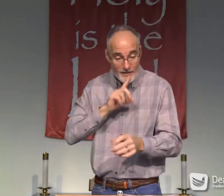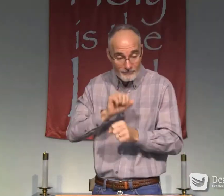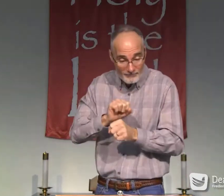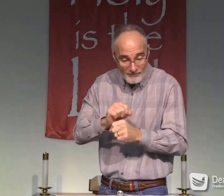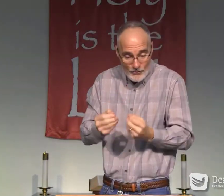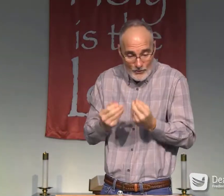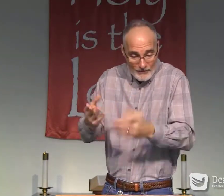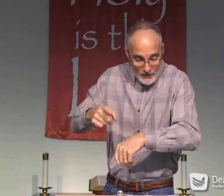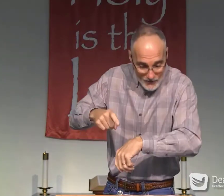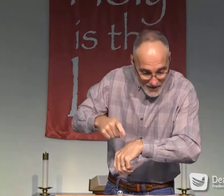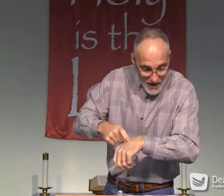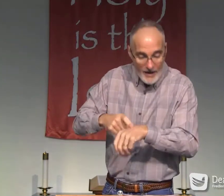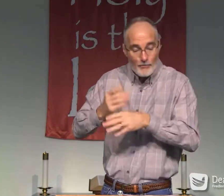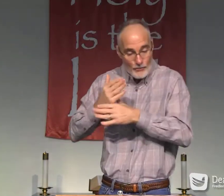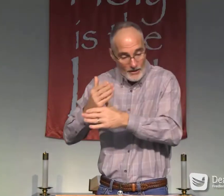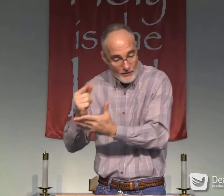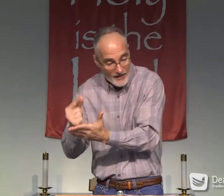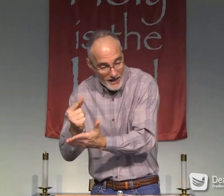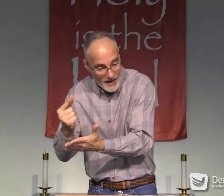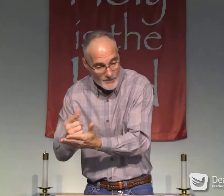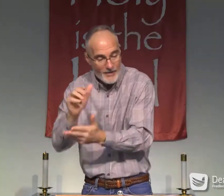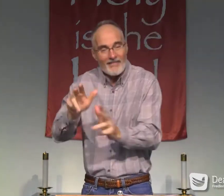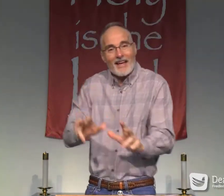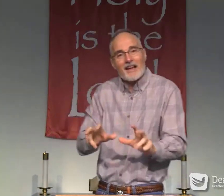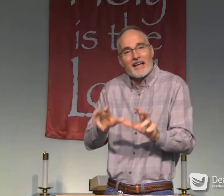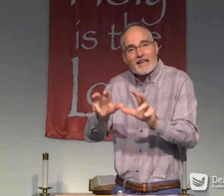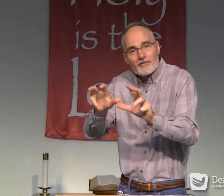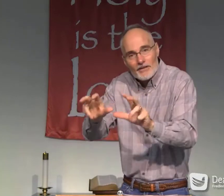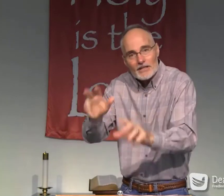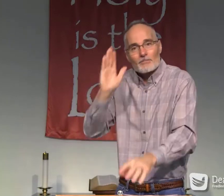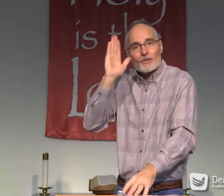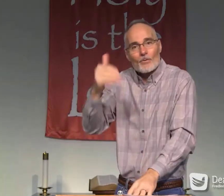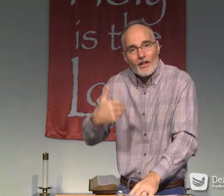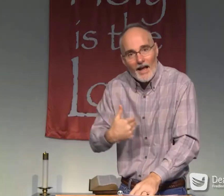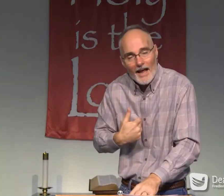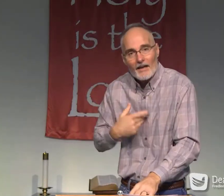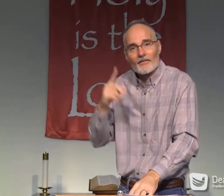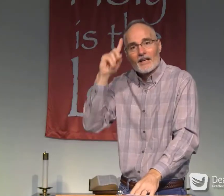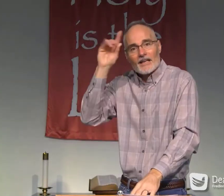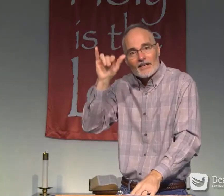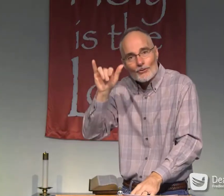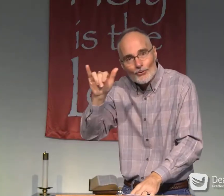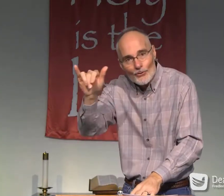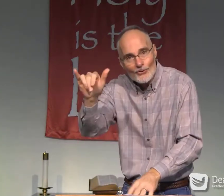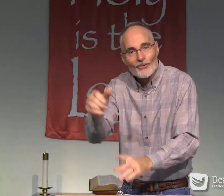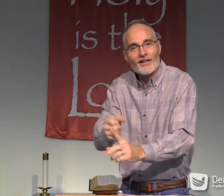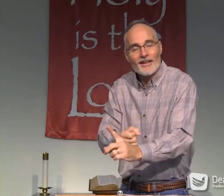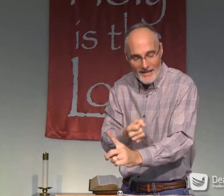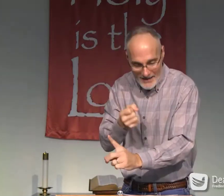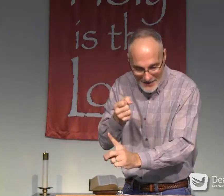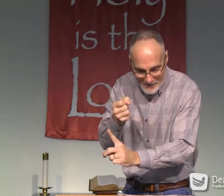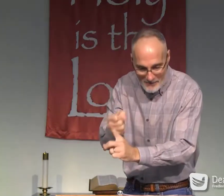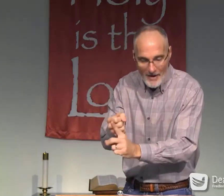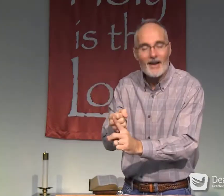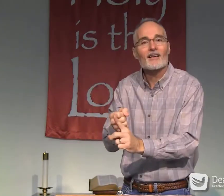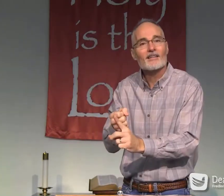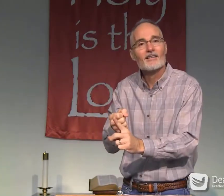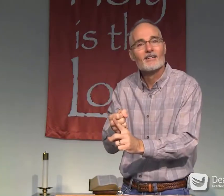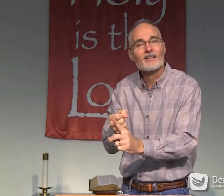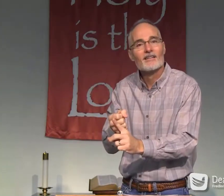When you love Him and you love people, meaning you give your time and you share the gospel, that investment will